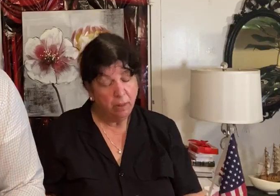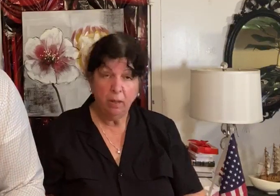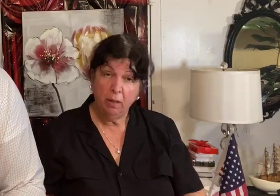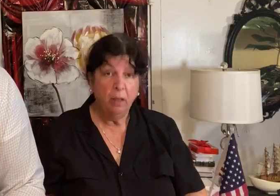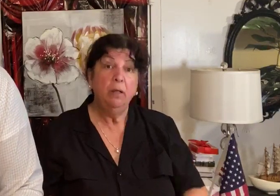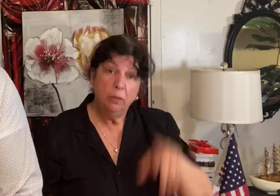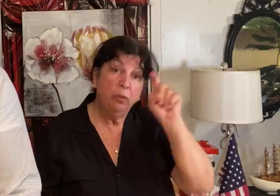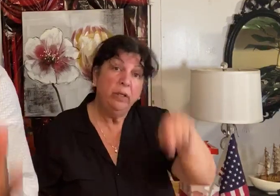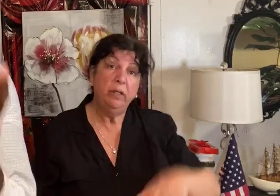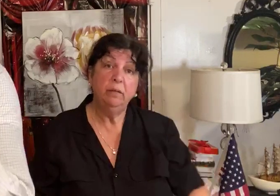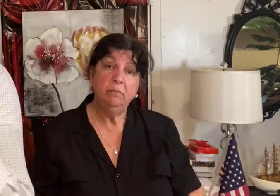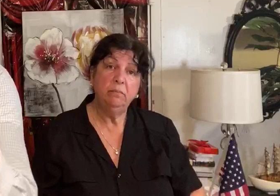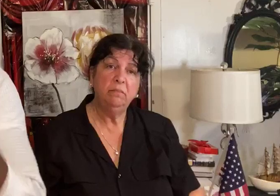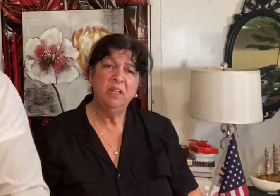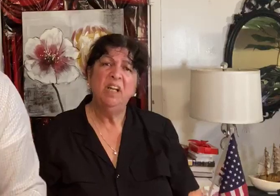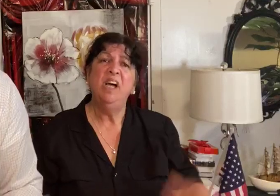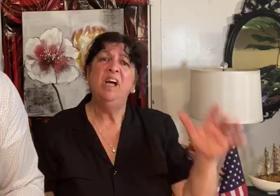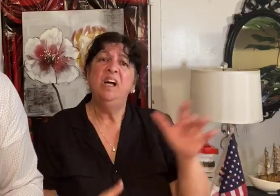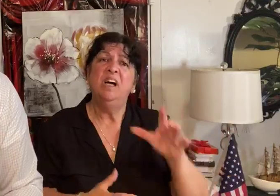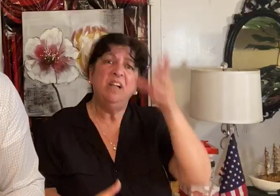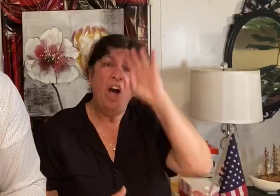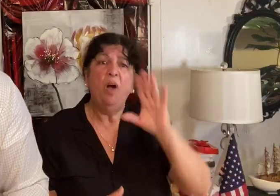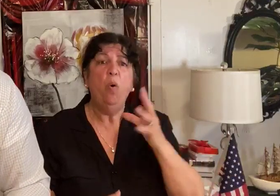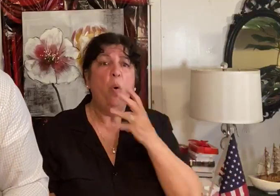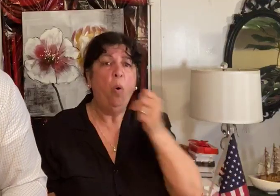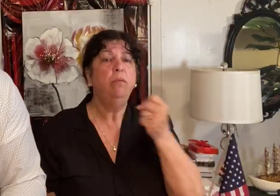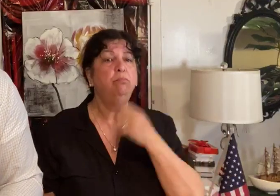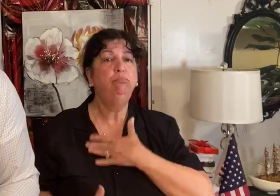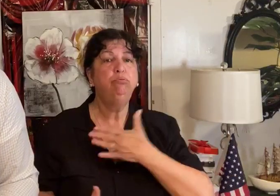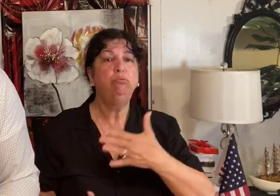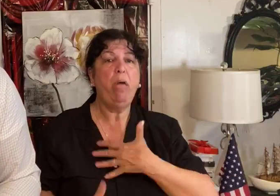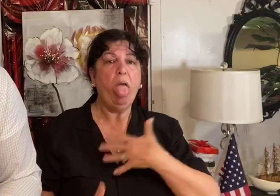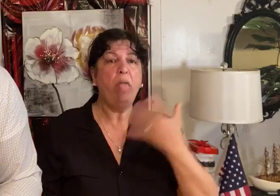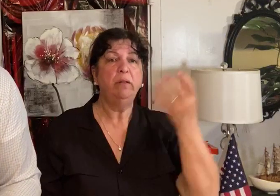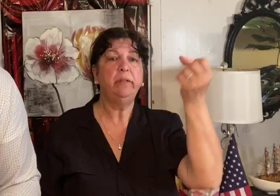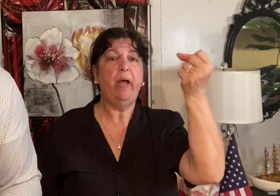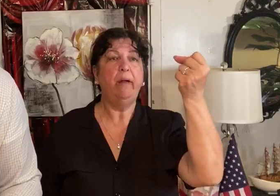need him. He holds your very breath in his hands.